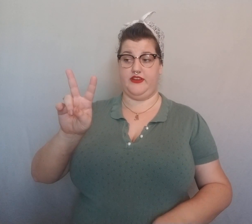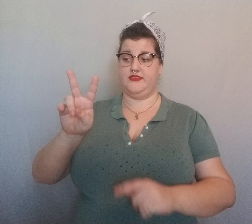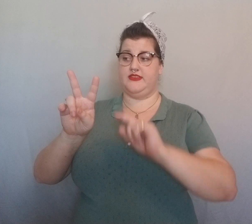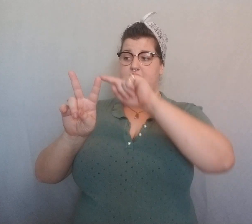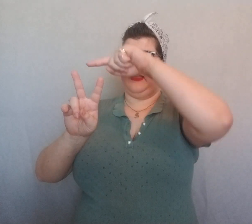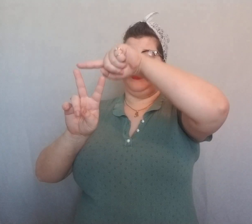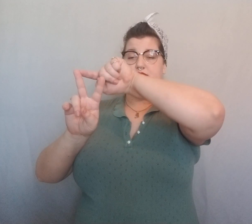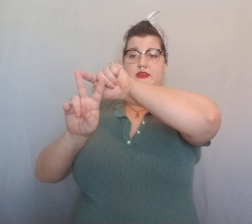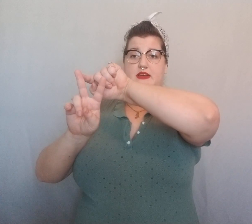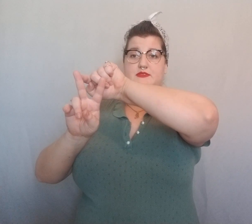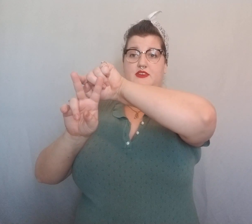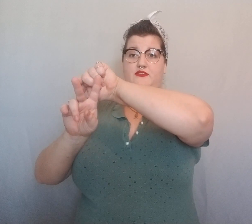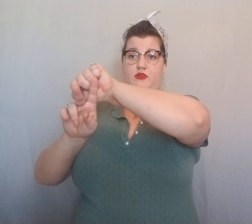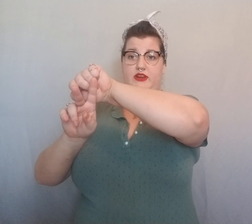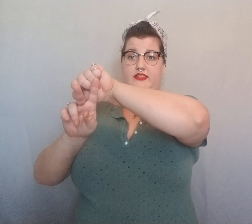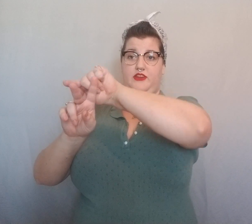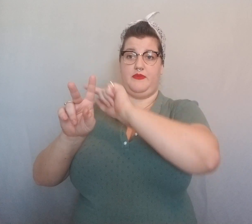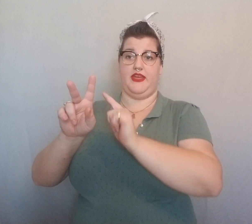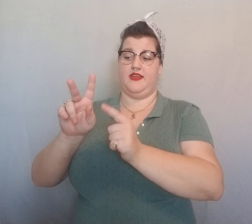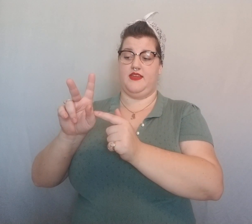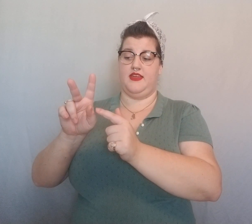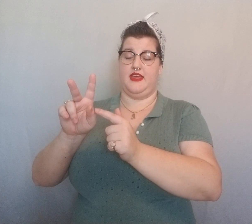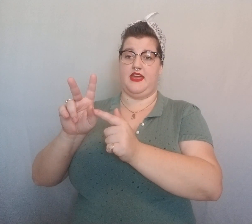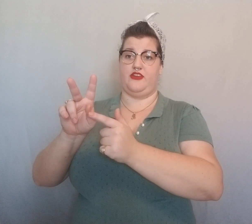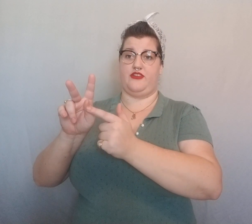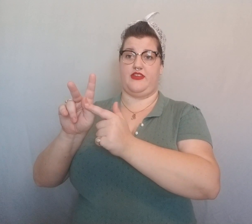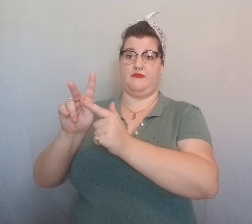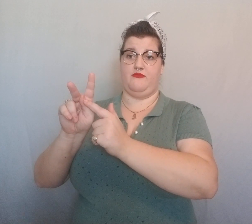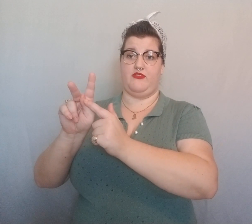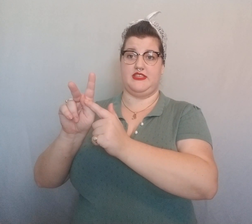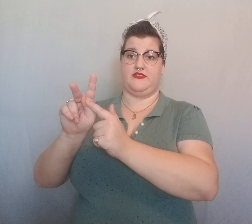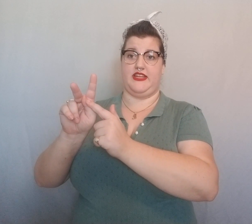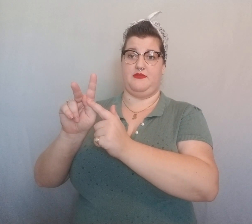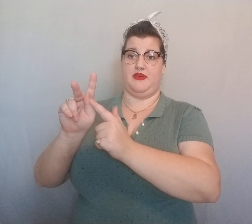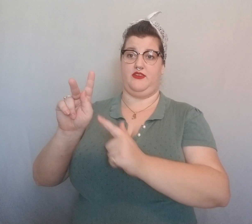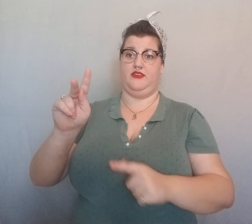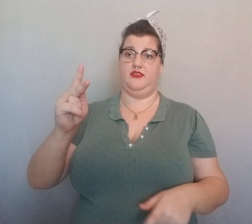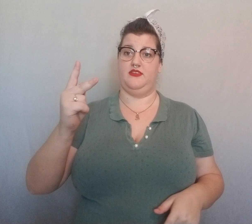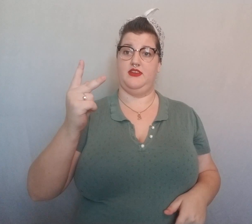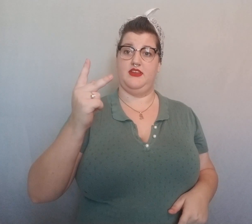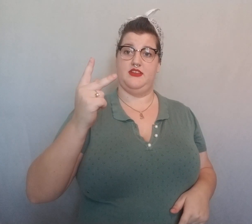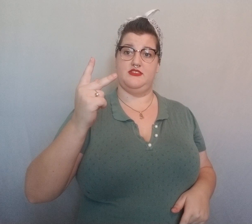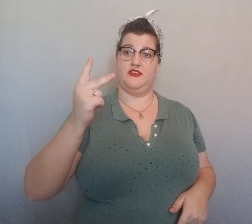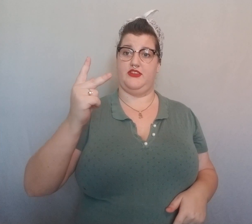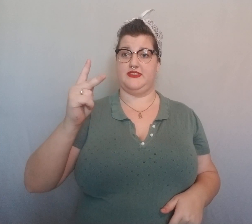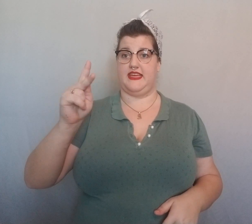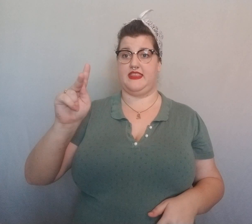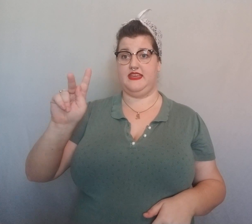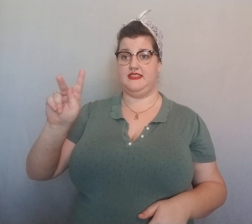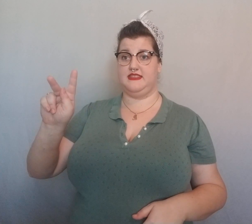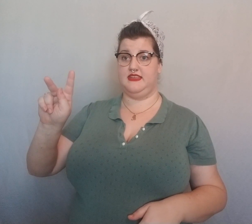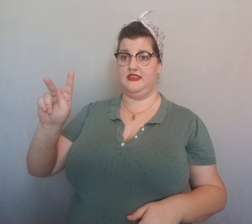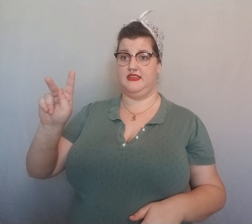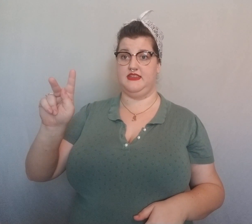fingers. This one comes forward a little bit, and your thumb rests right in the middle. So it looks like this.